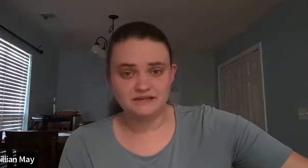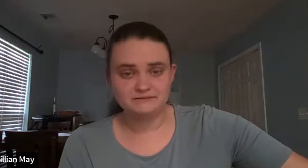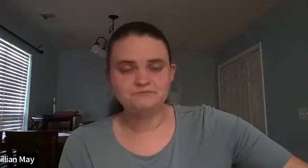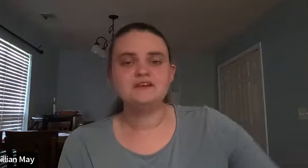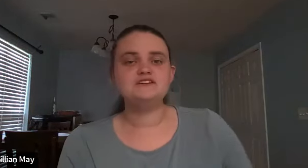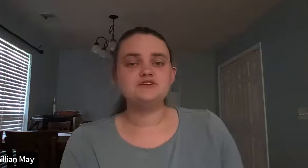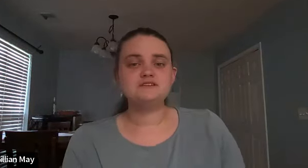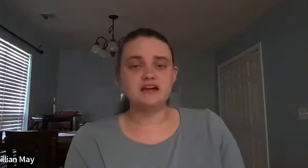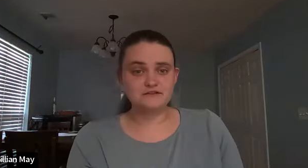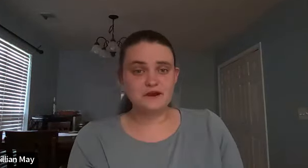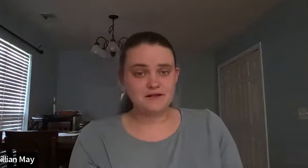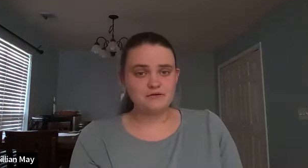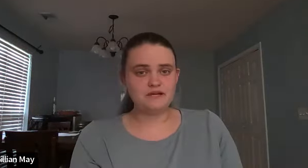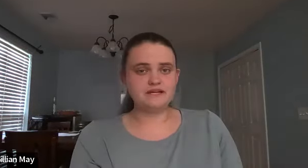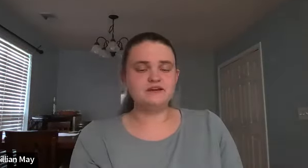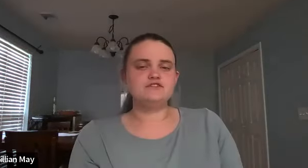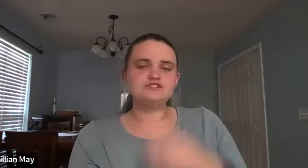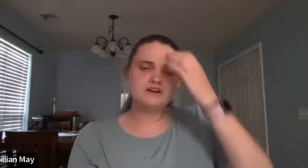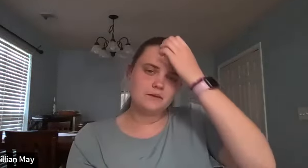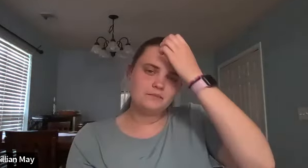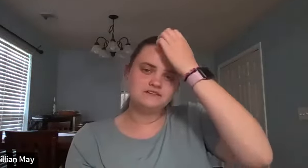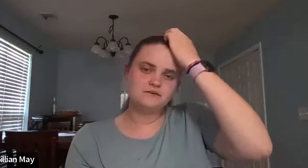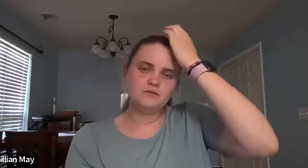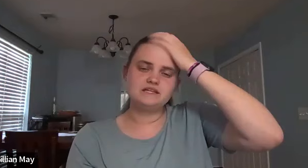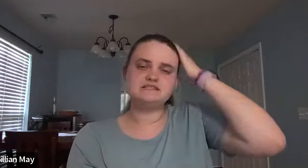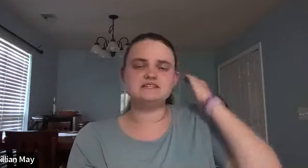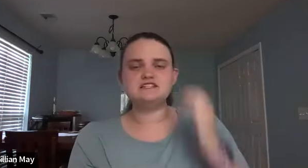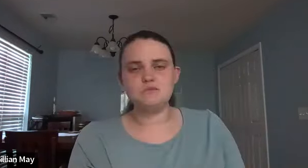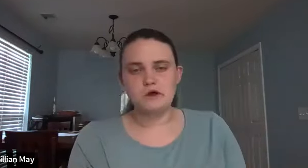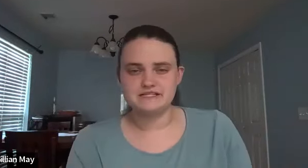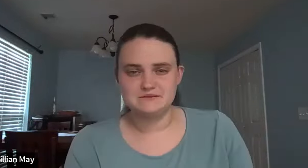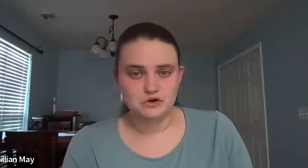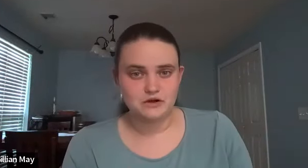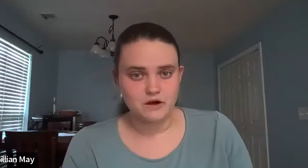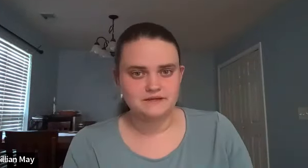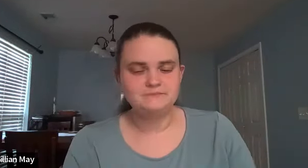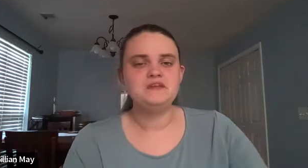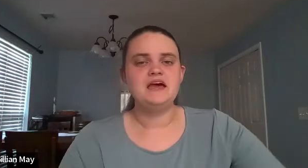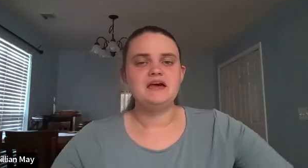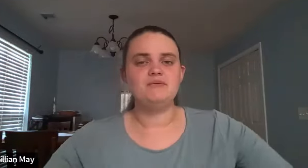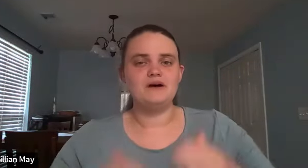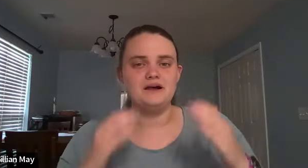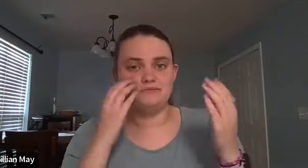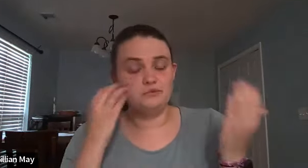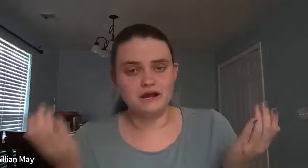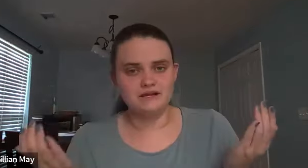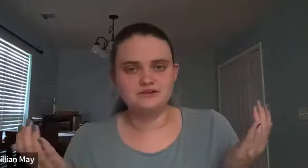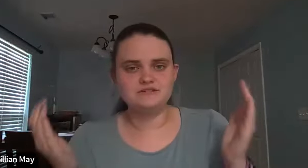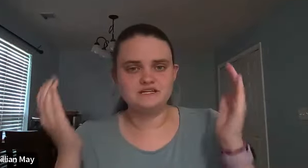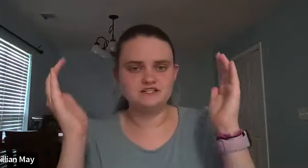Halloween. So the sign for Halloween, there's a couple of different ones. This is the one I see more common, and one I use, and it's going